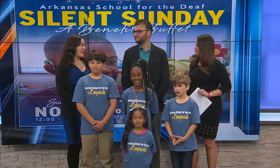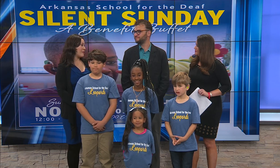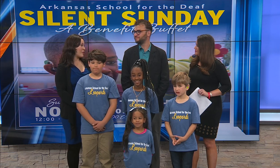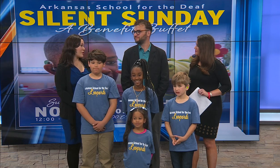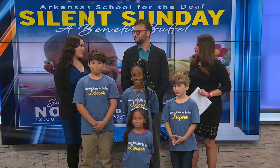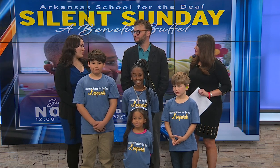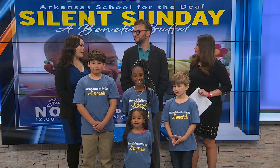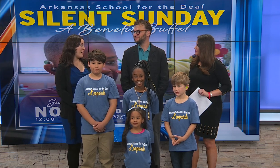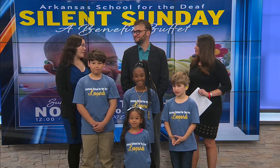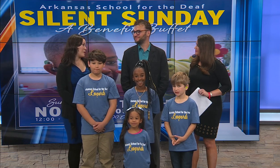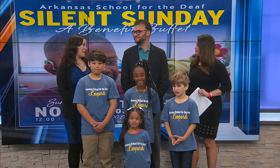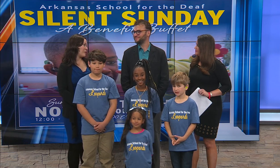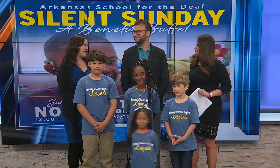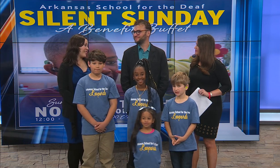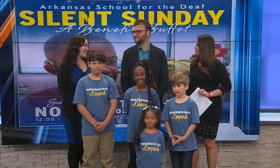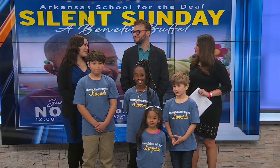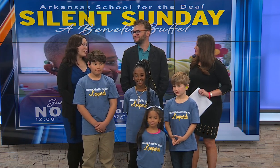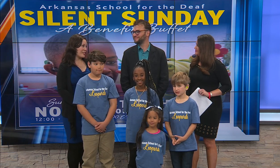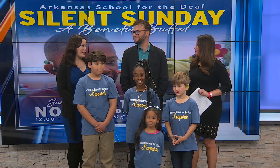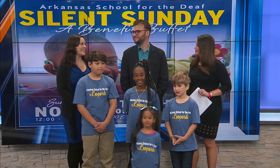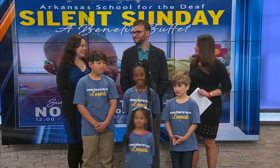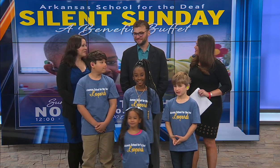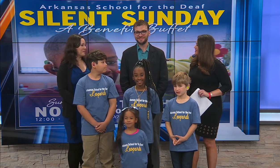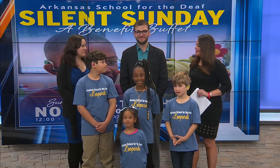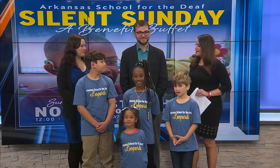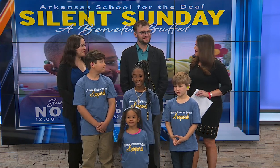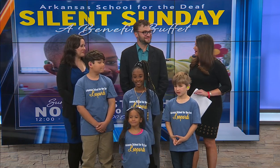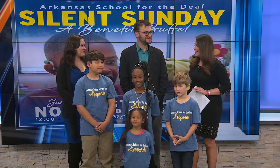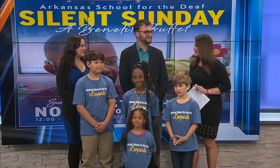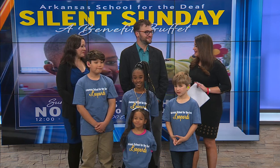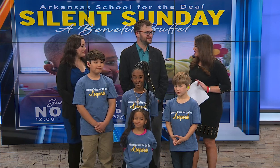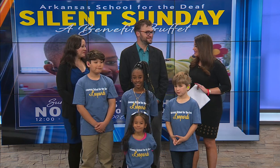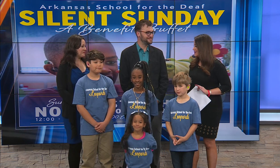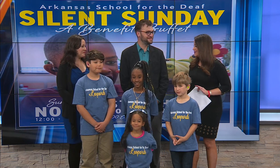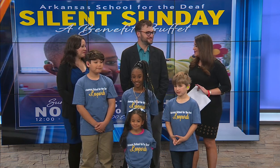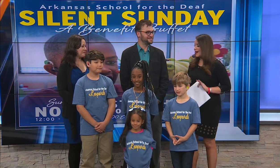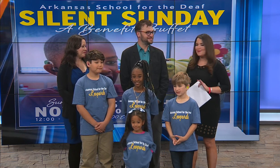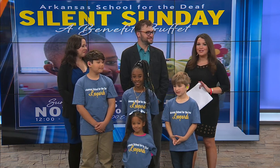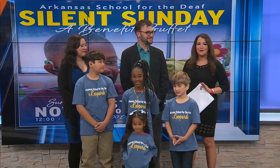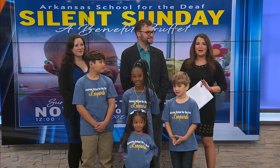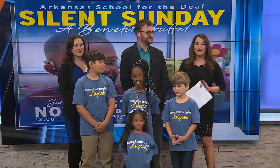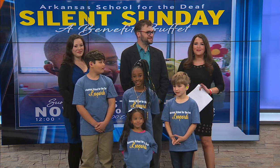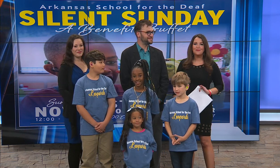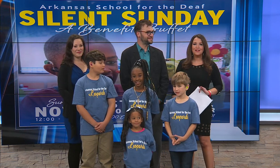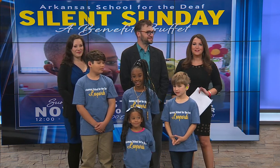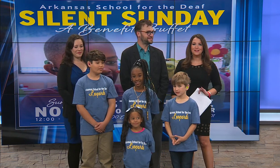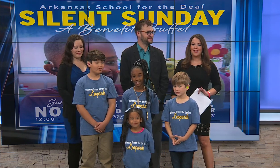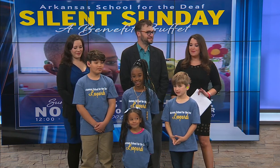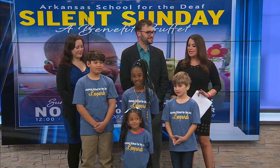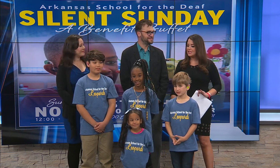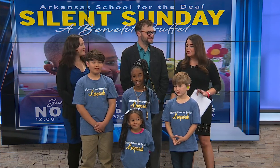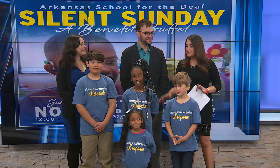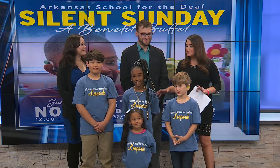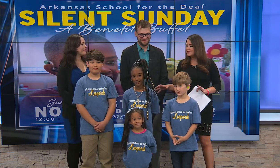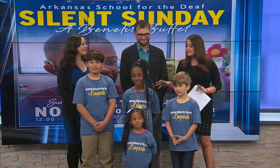have our school have this benefit again this year. I cannot tell you how much I want everybody to come, because just these